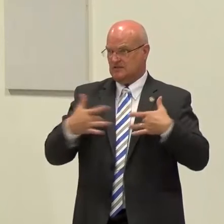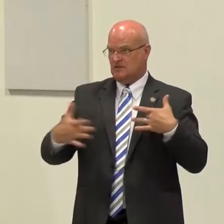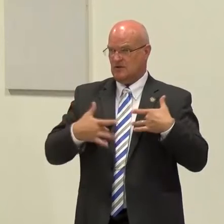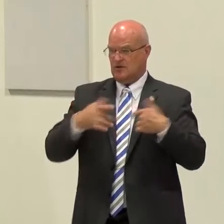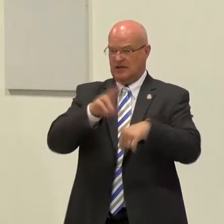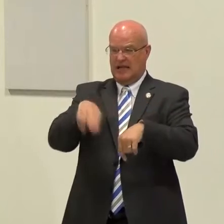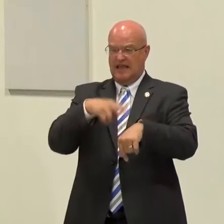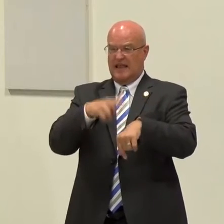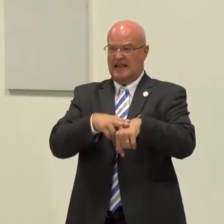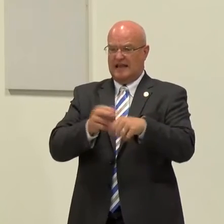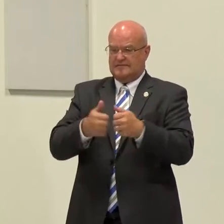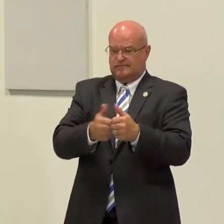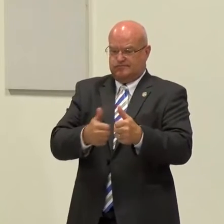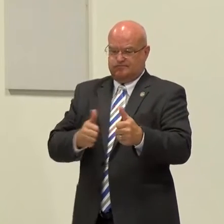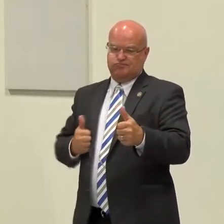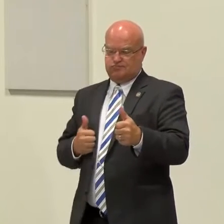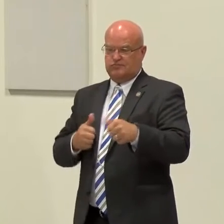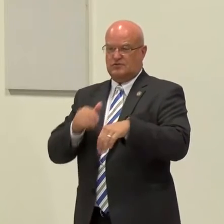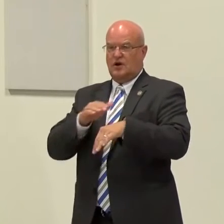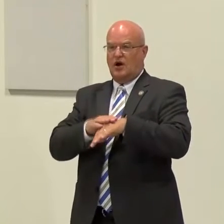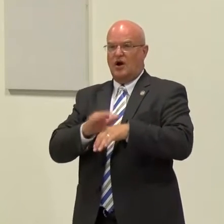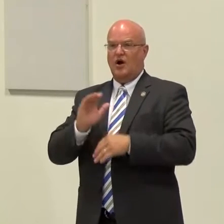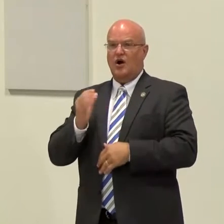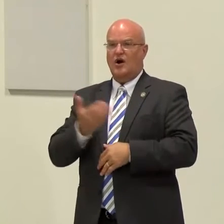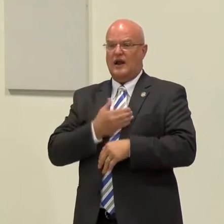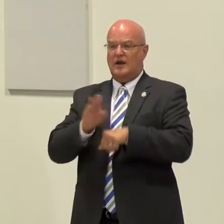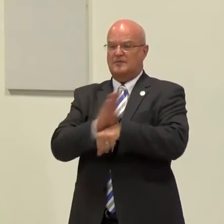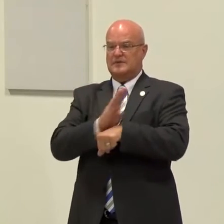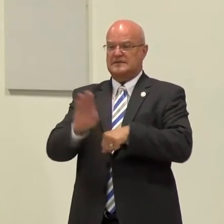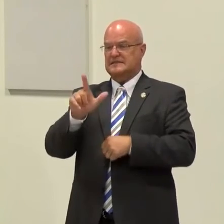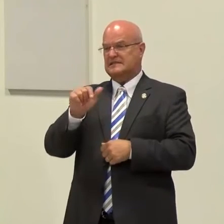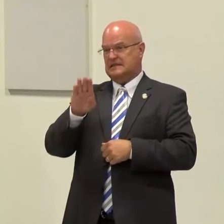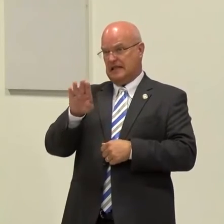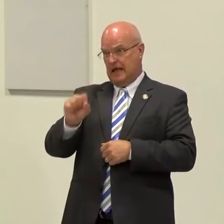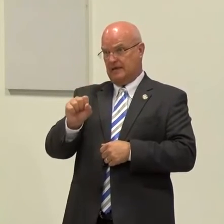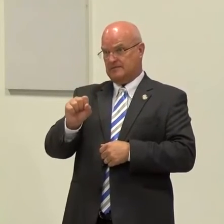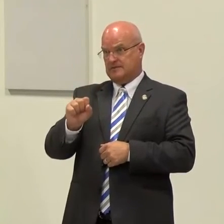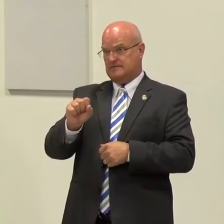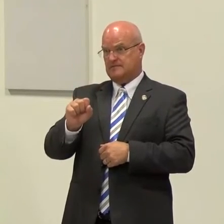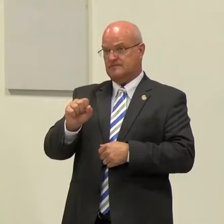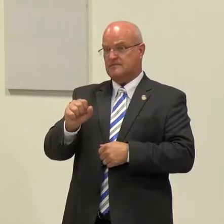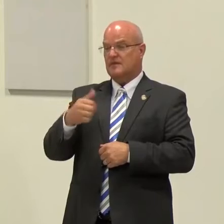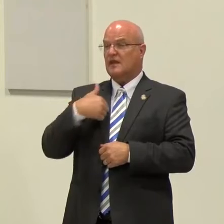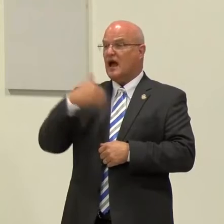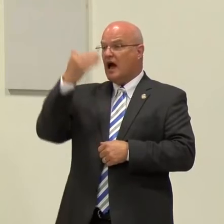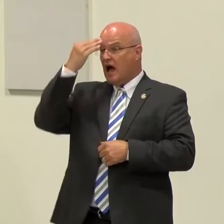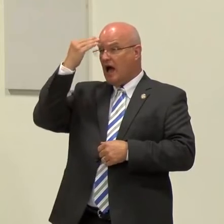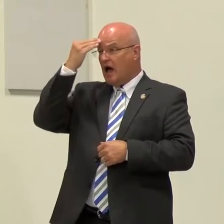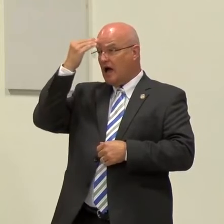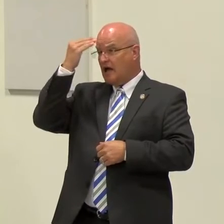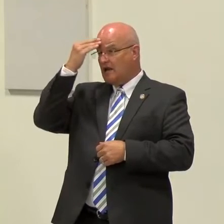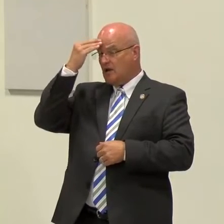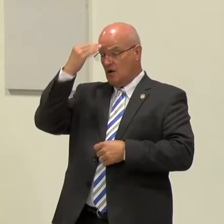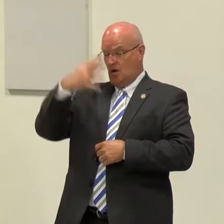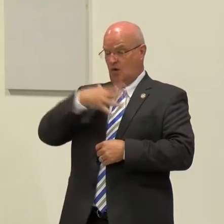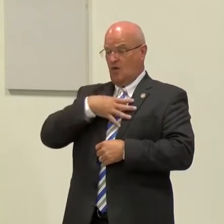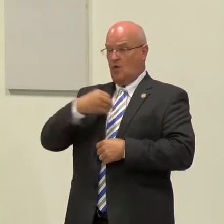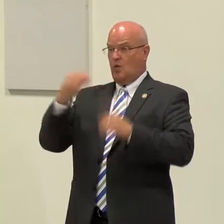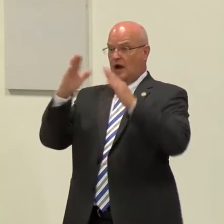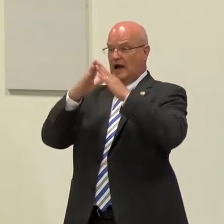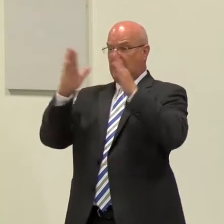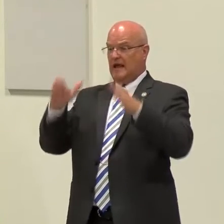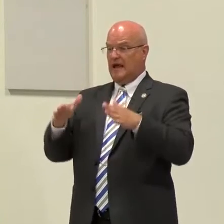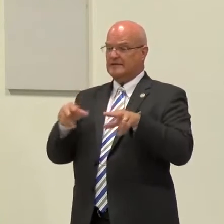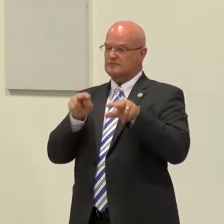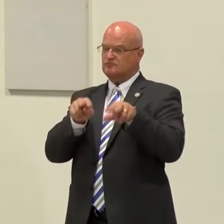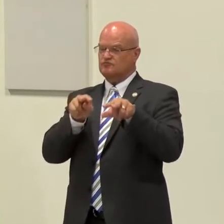national backup on our commercial labs. And I know the White House is looking at that.